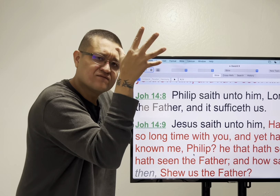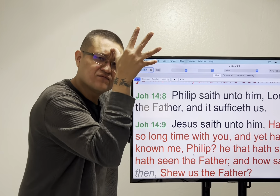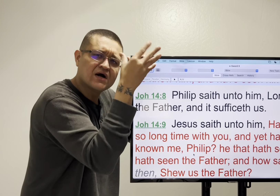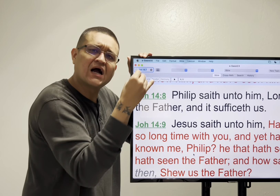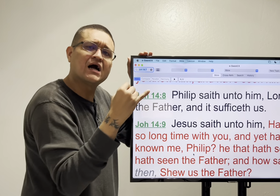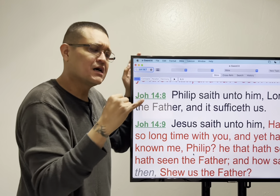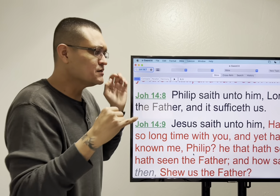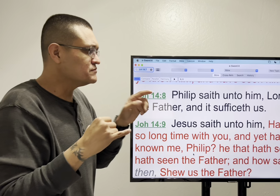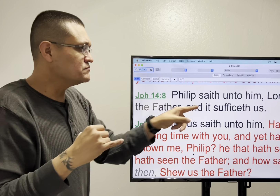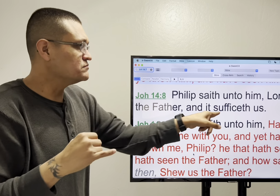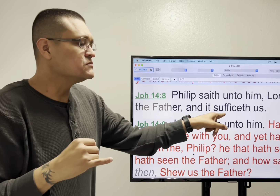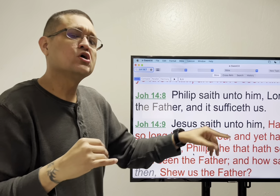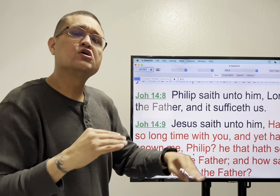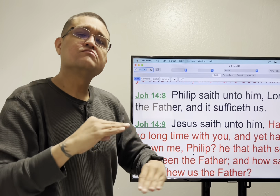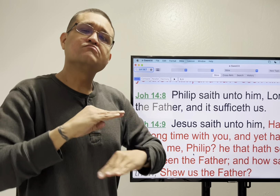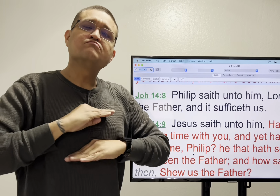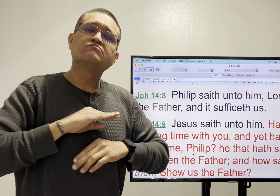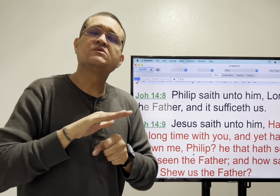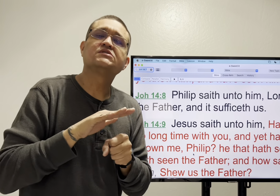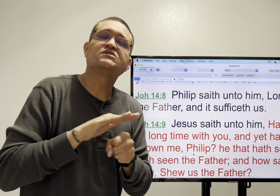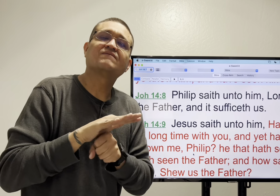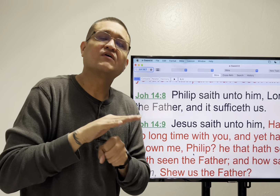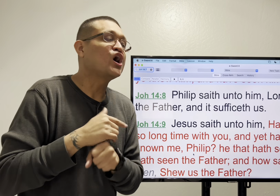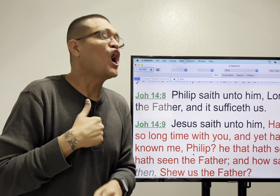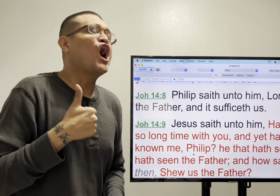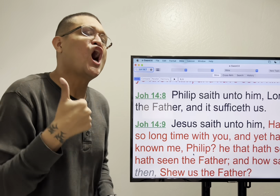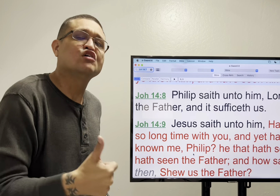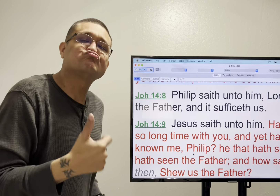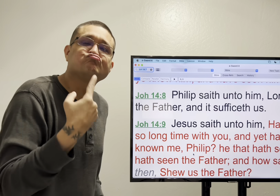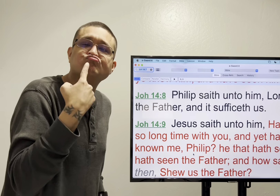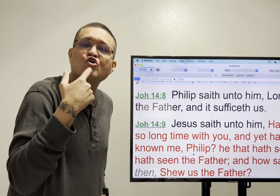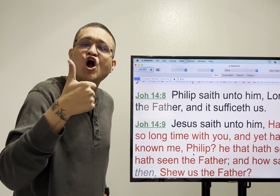the Father, and it suffices us.